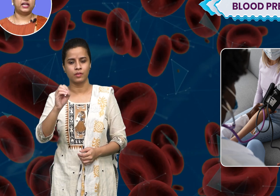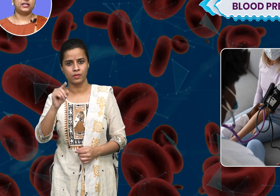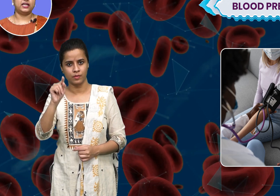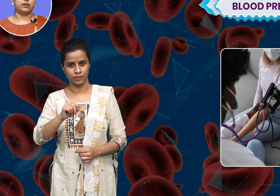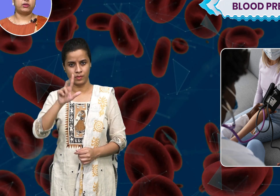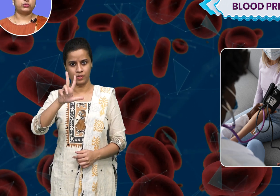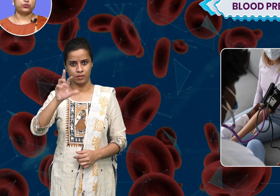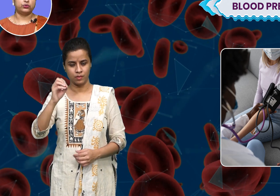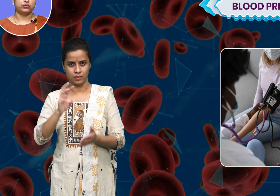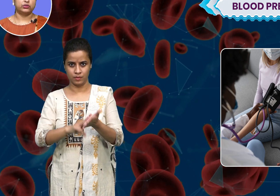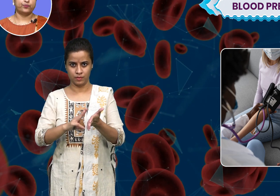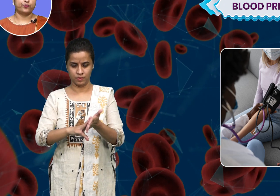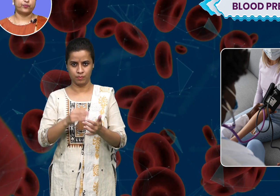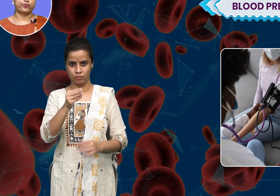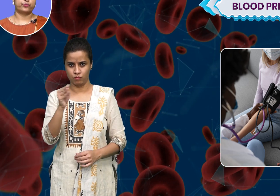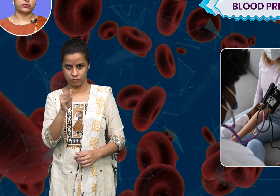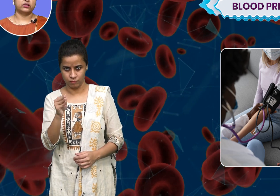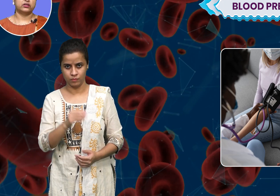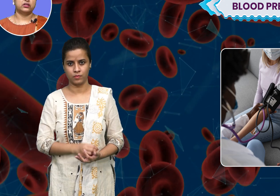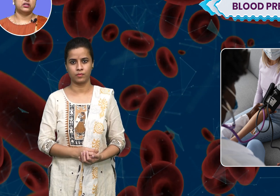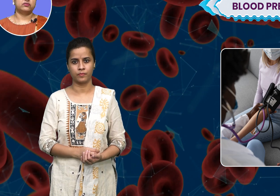120 by 80 mm to